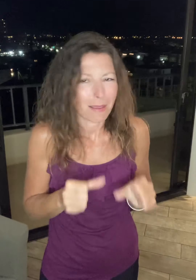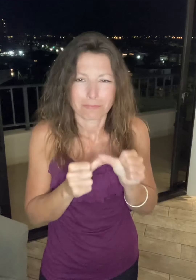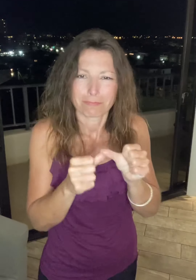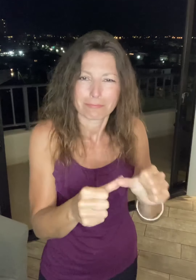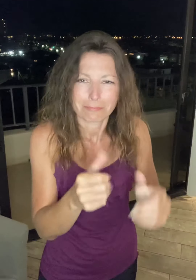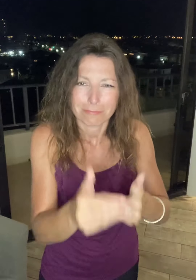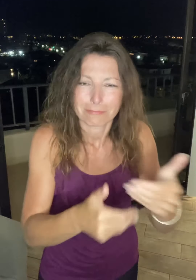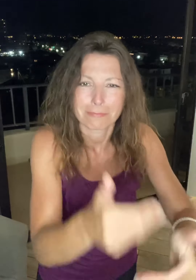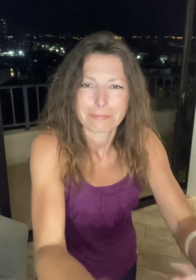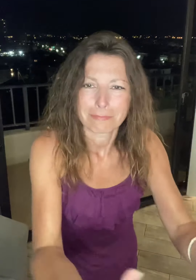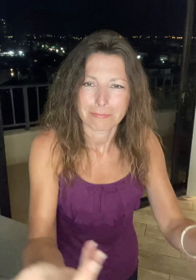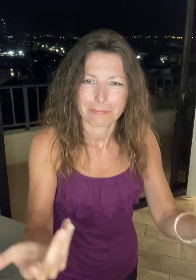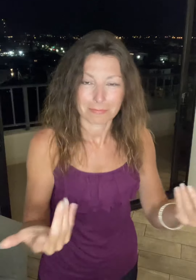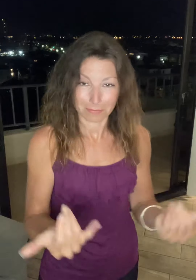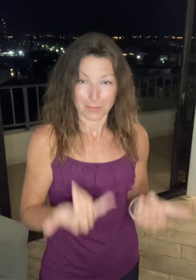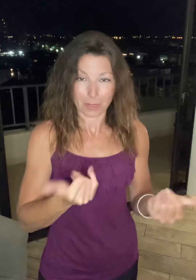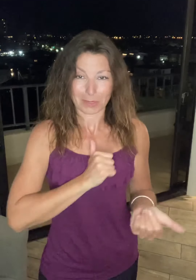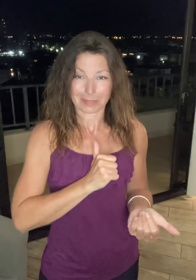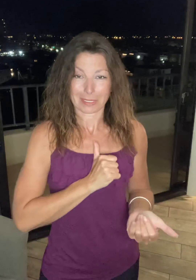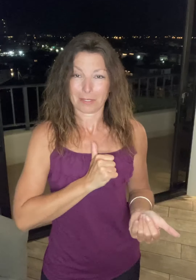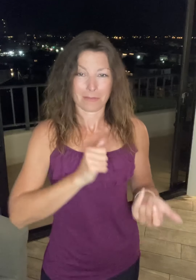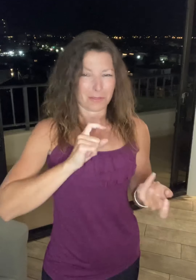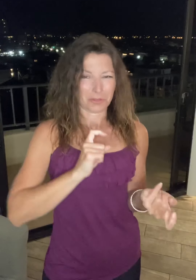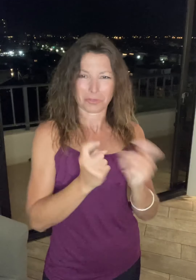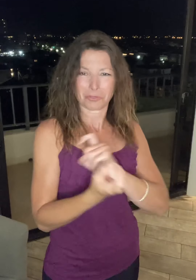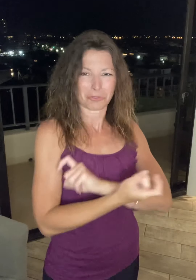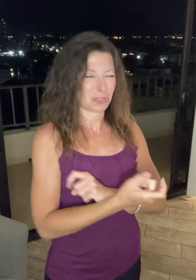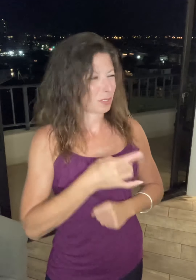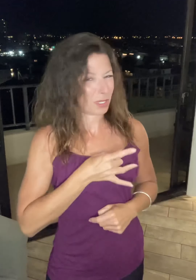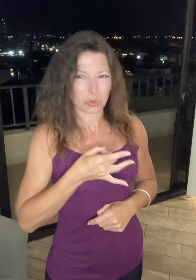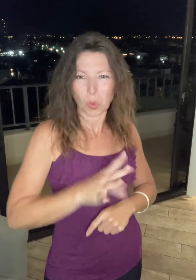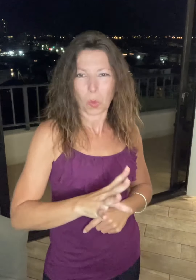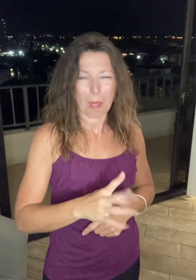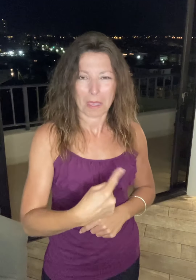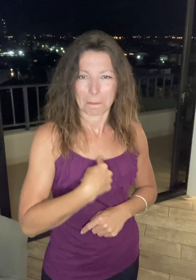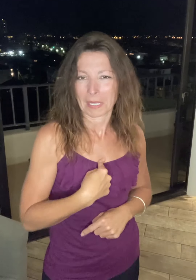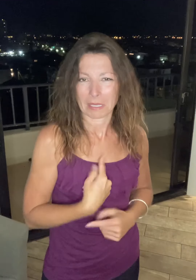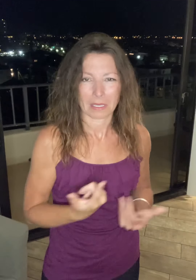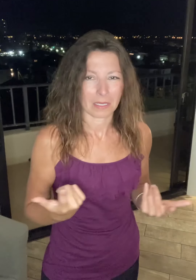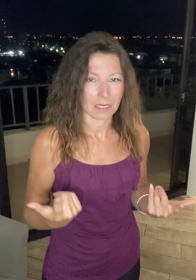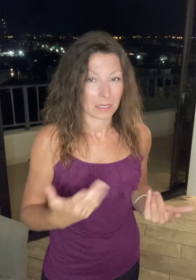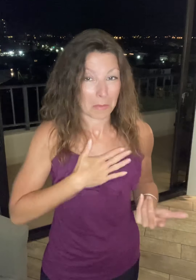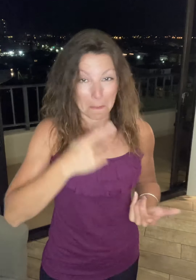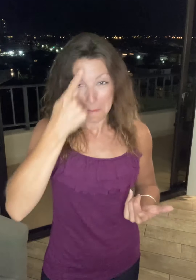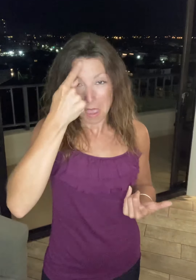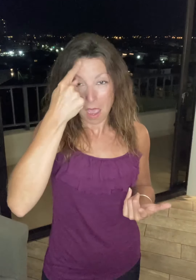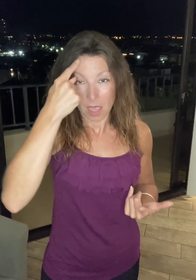wishing you would move around, when it's too late, my mind is a place that I can't escape your ghost.